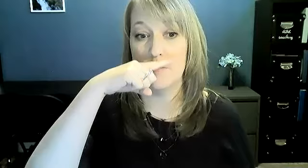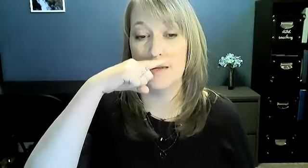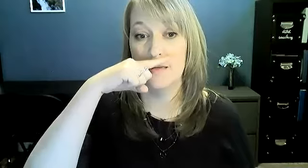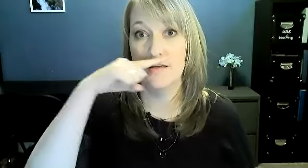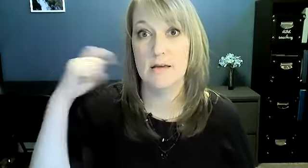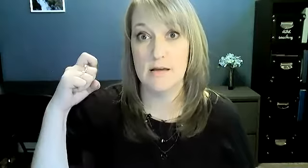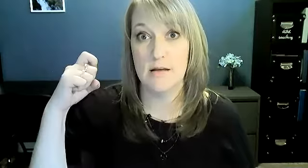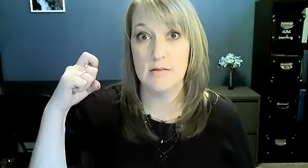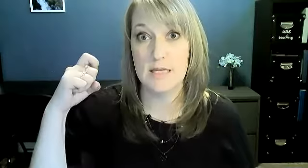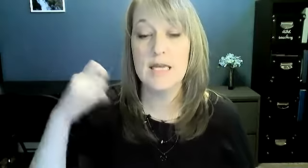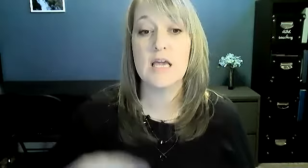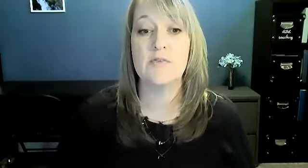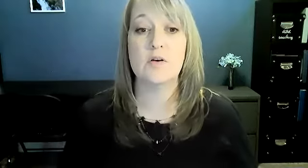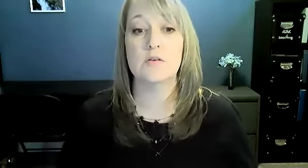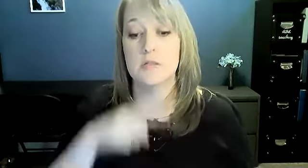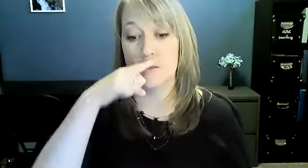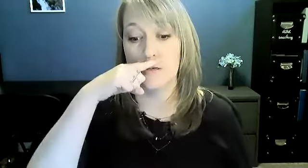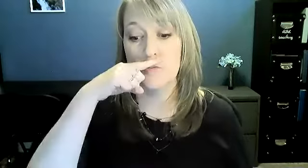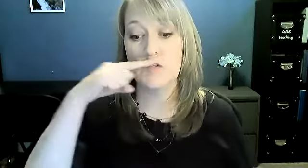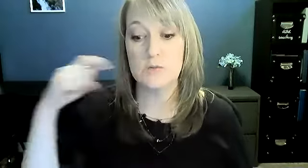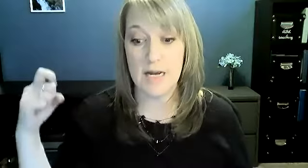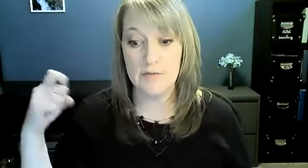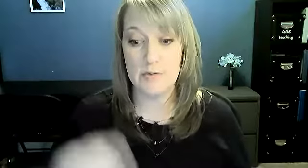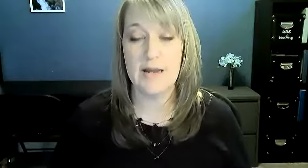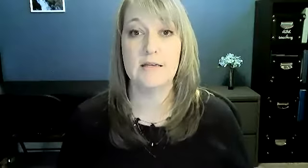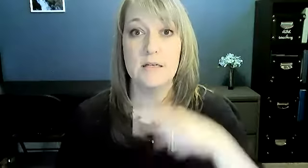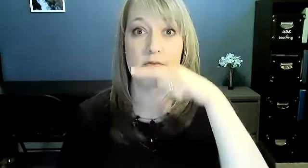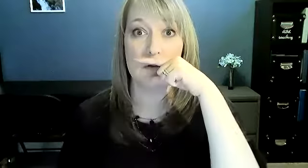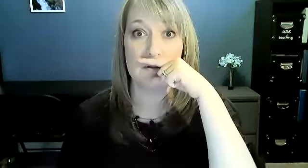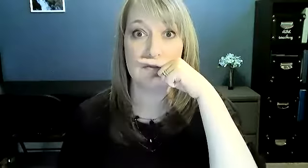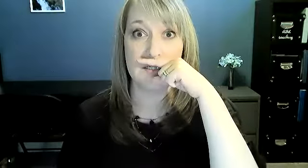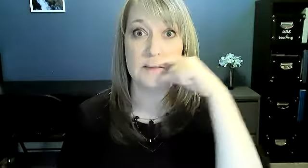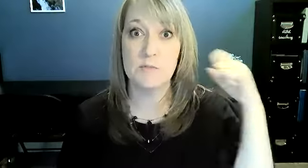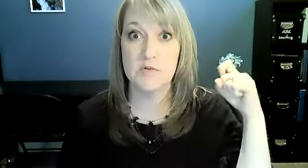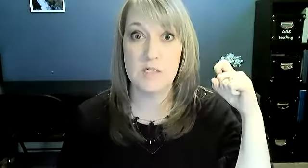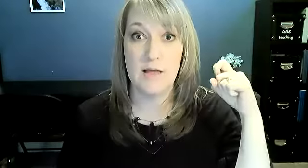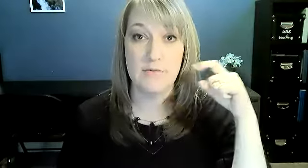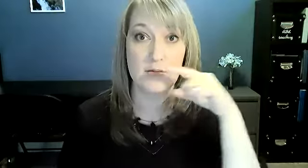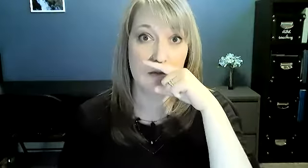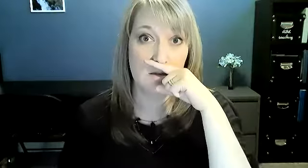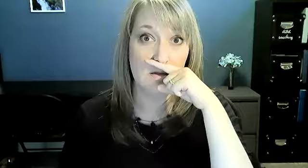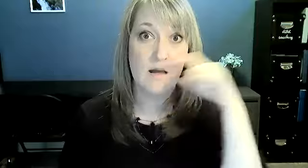body. Ugly. So you're going to move to your right if you're right-handed. If you're left-handed, you're going to move to your left.